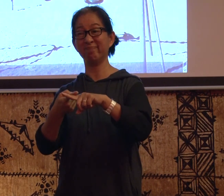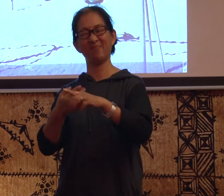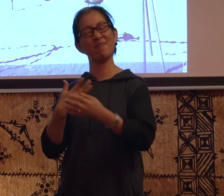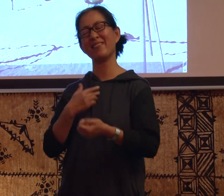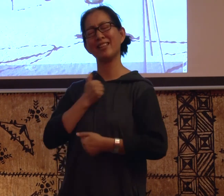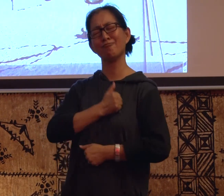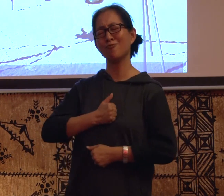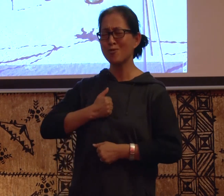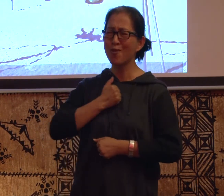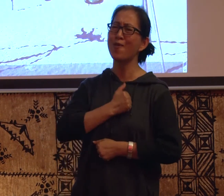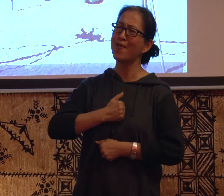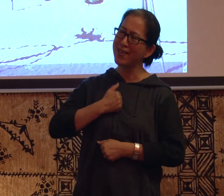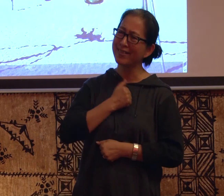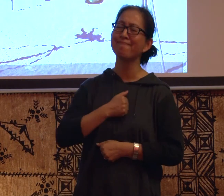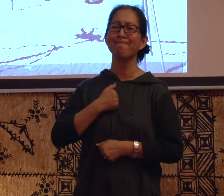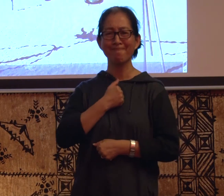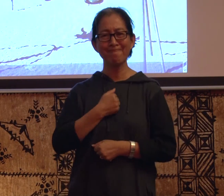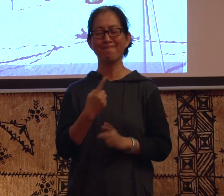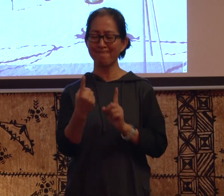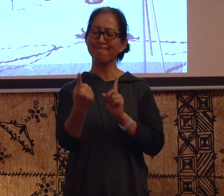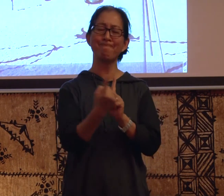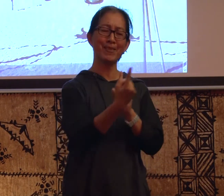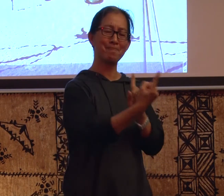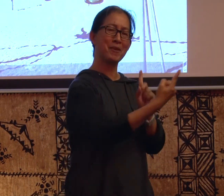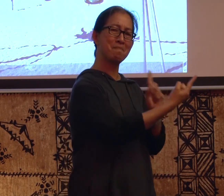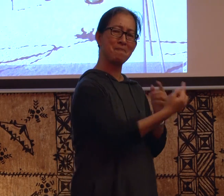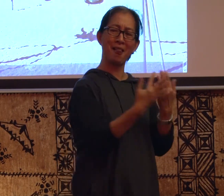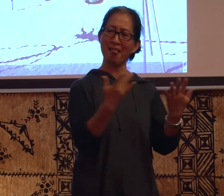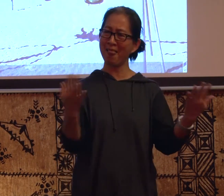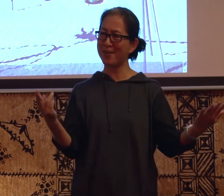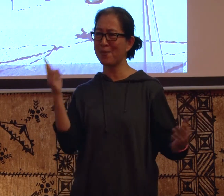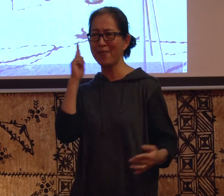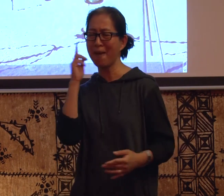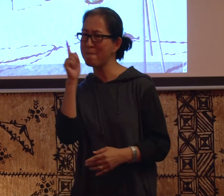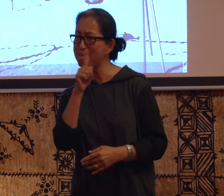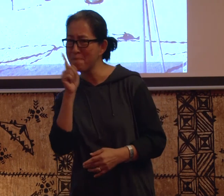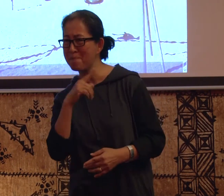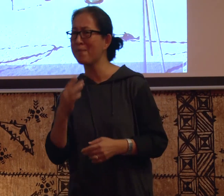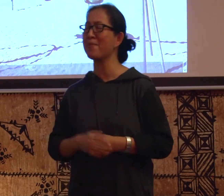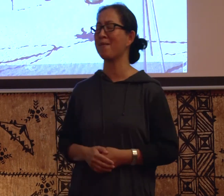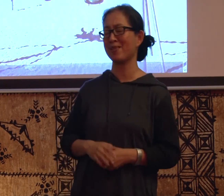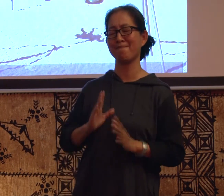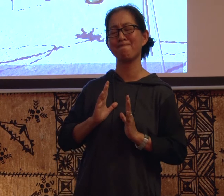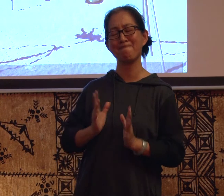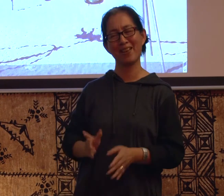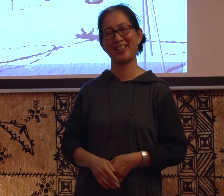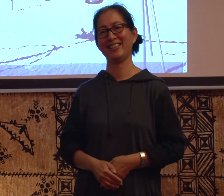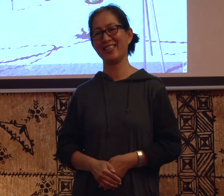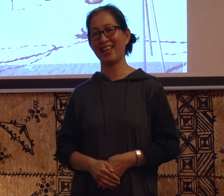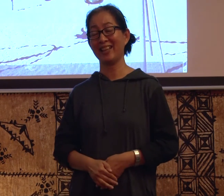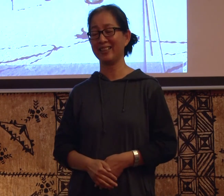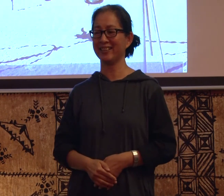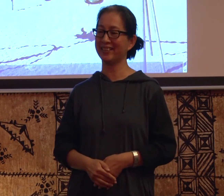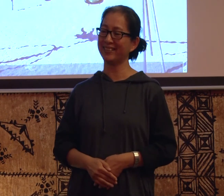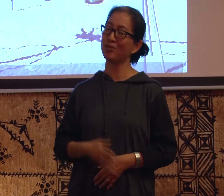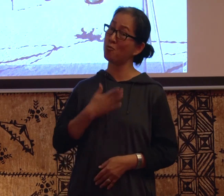England. And I really enjoyed it. And I met lots of awesome deaf people.